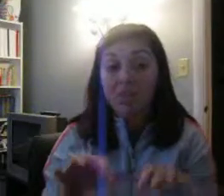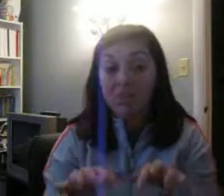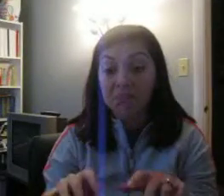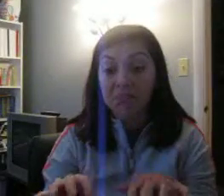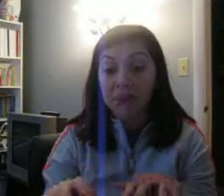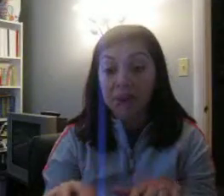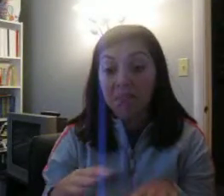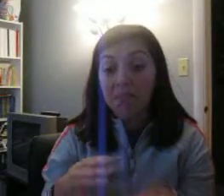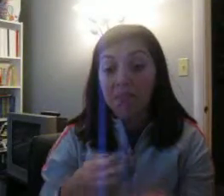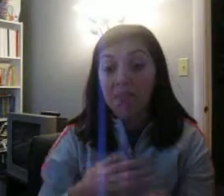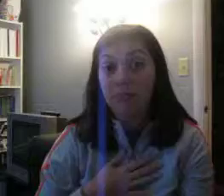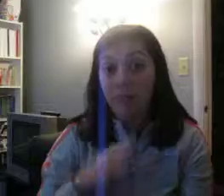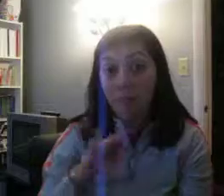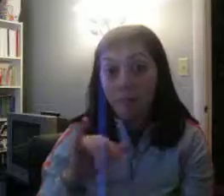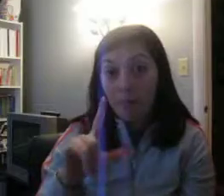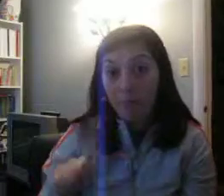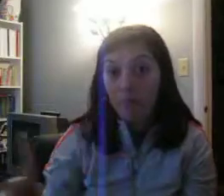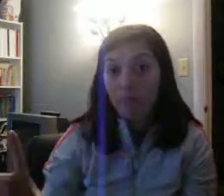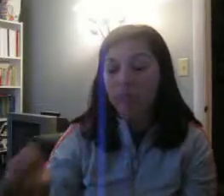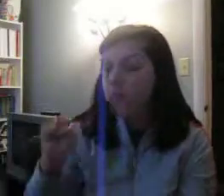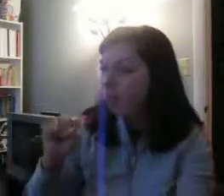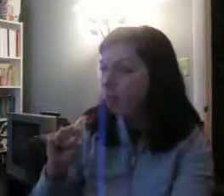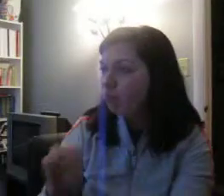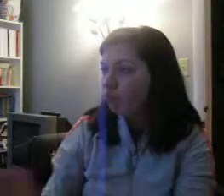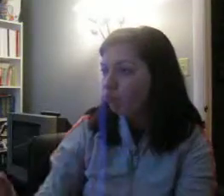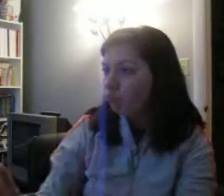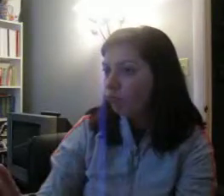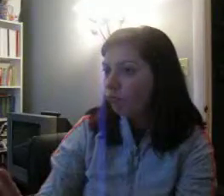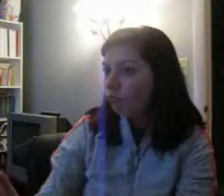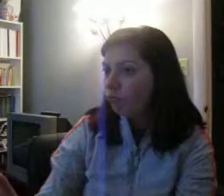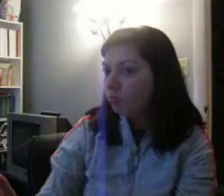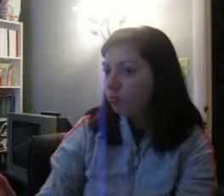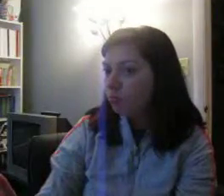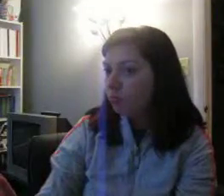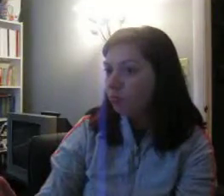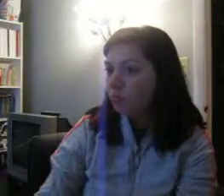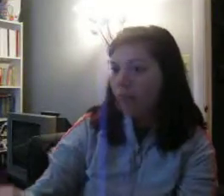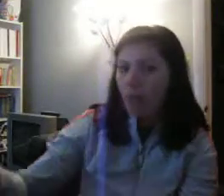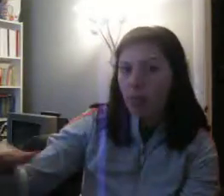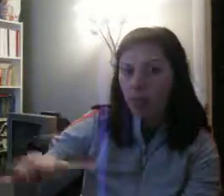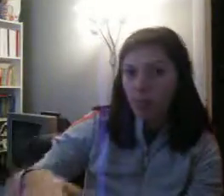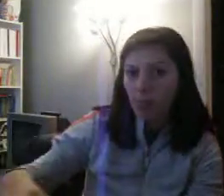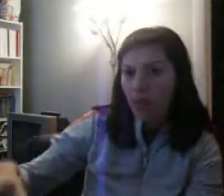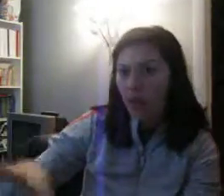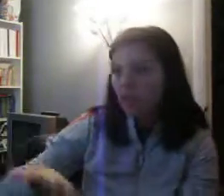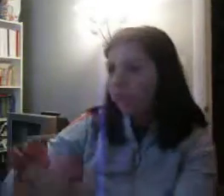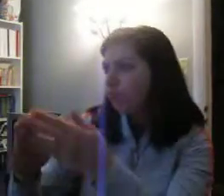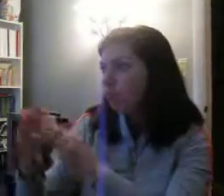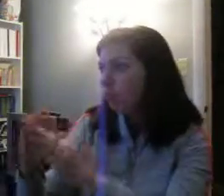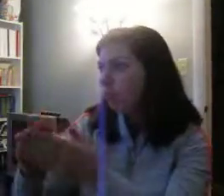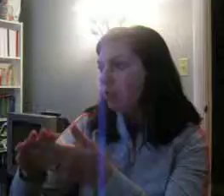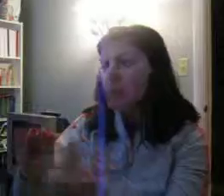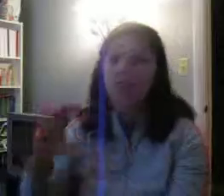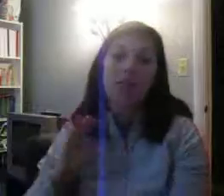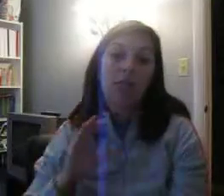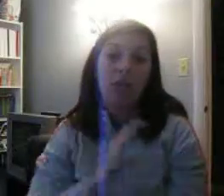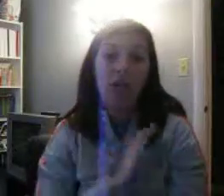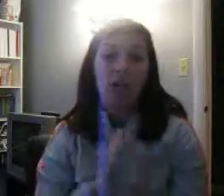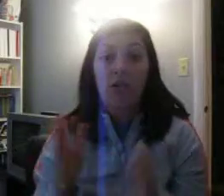and send it to the local congressman of my town, or I could call them and